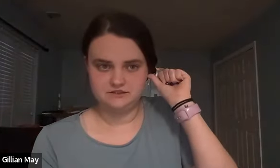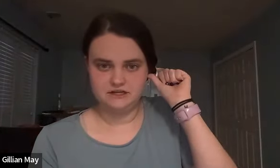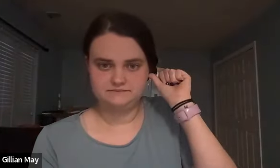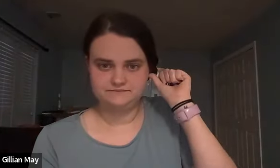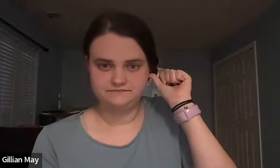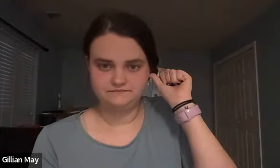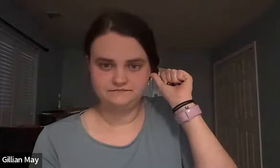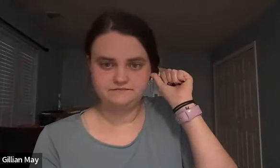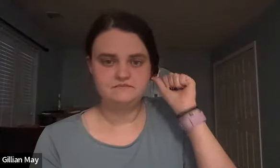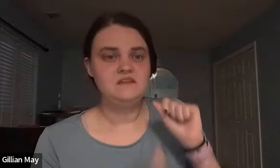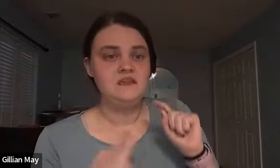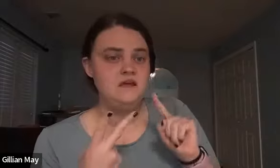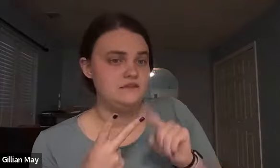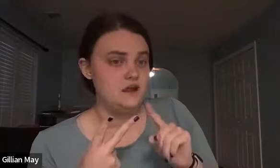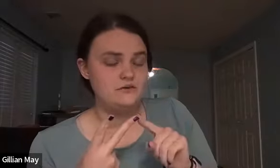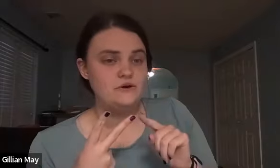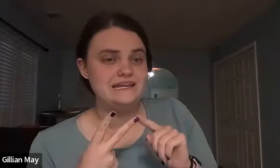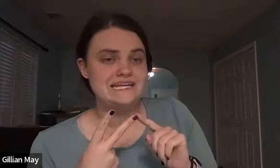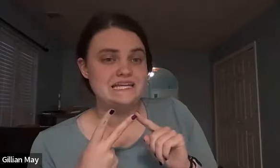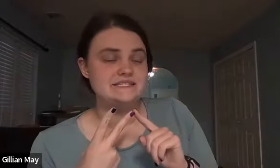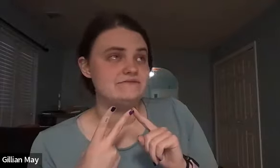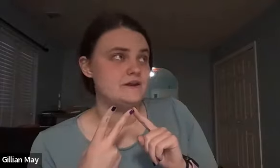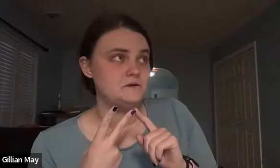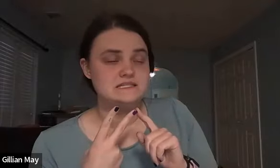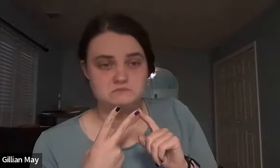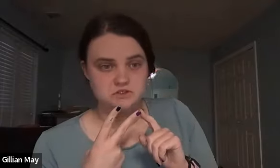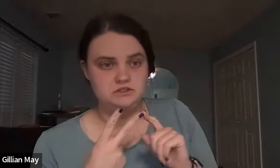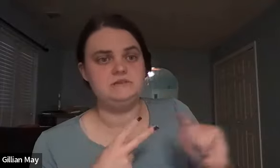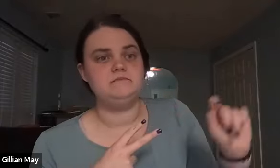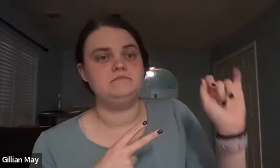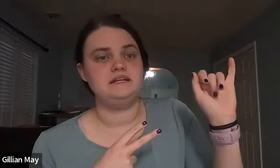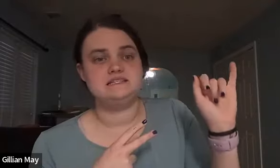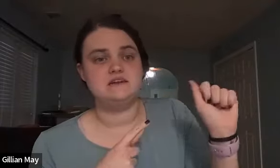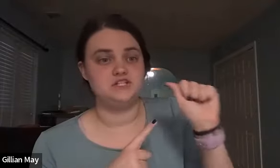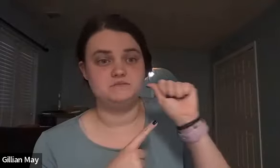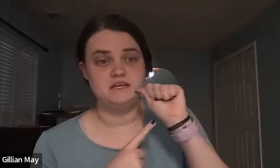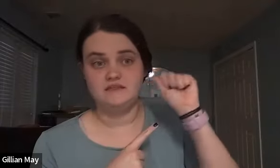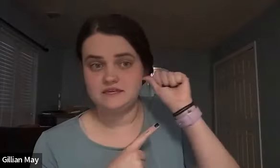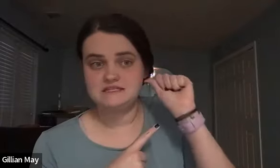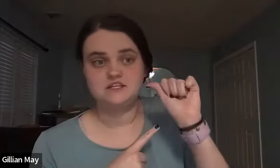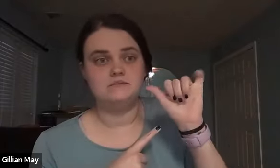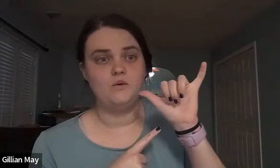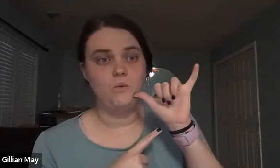Yesterday. The other one is very similar, but instead of it just being this, it's going to be a